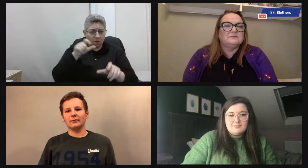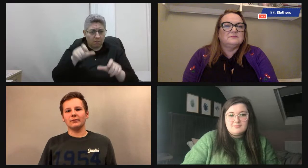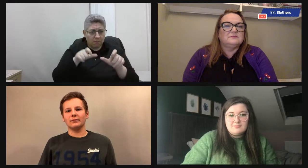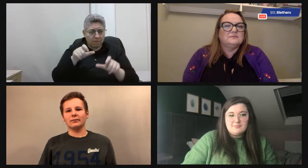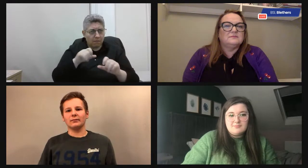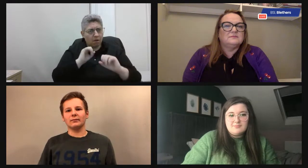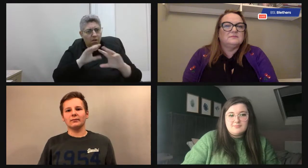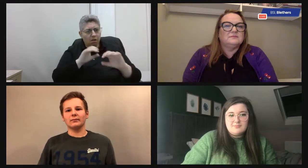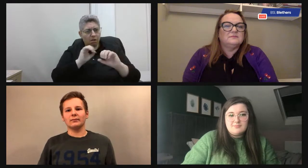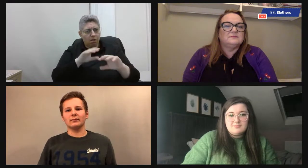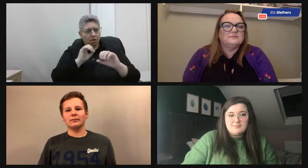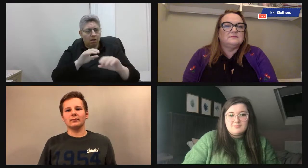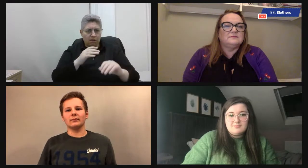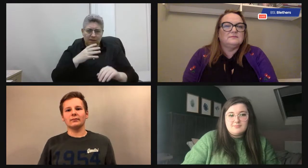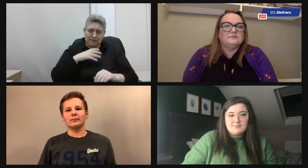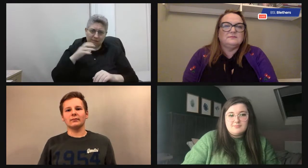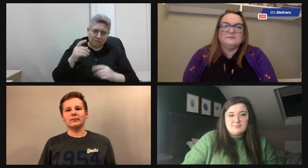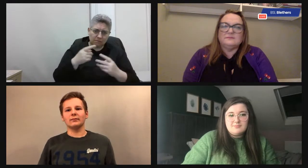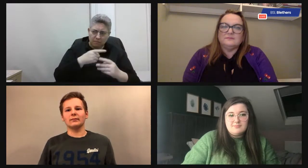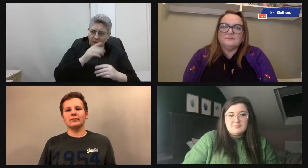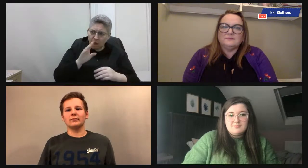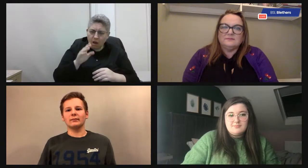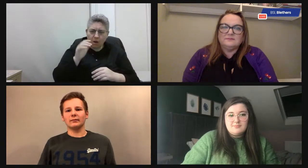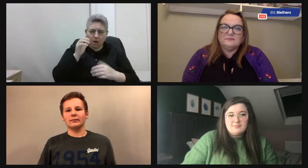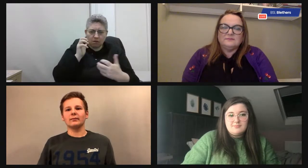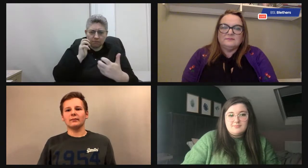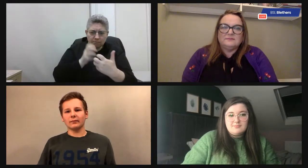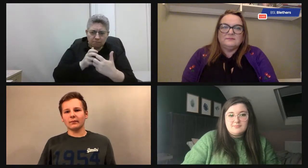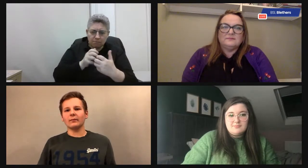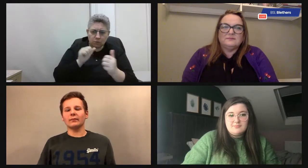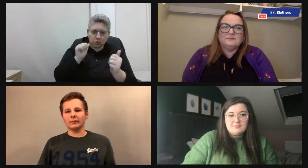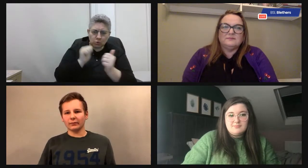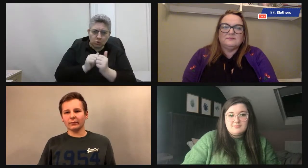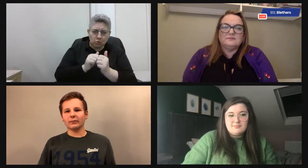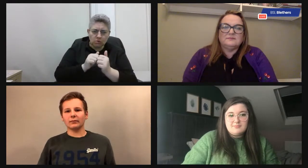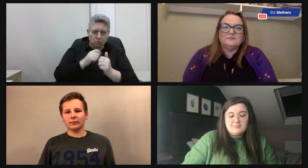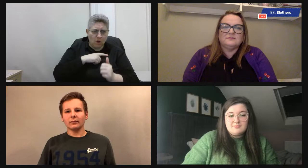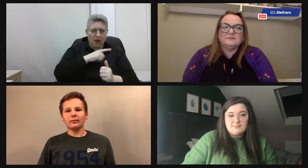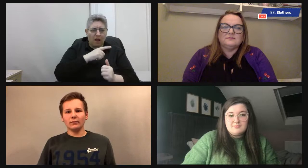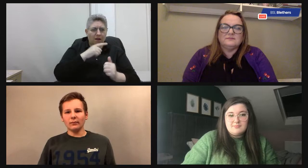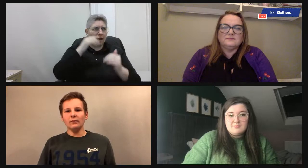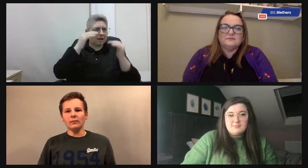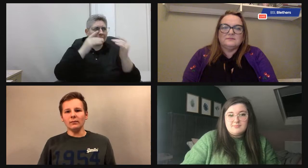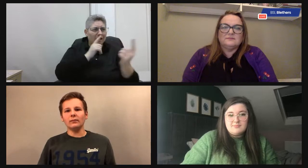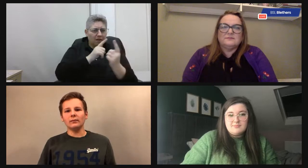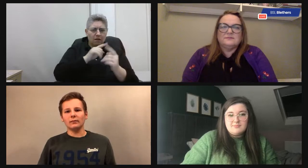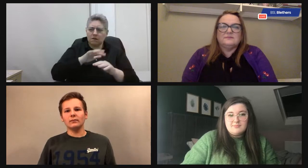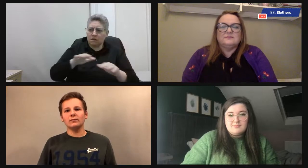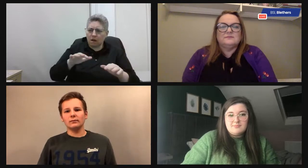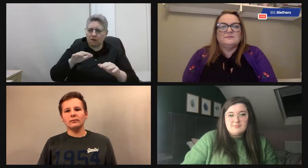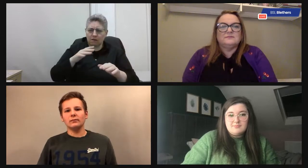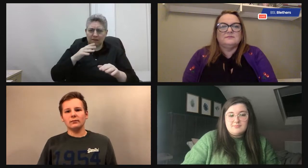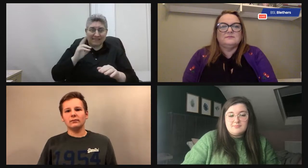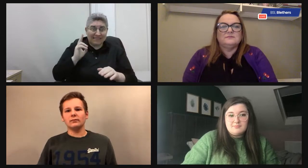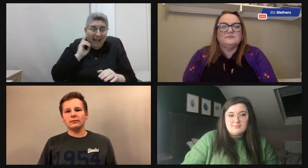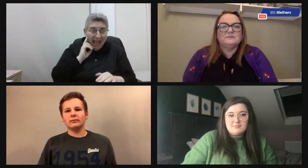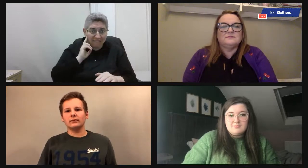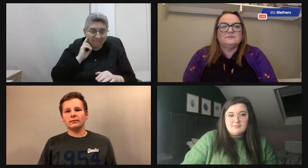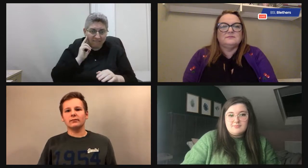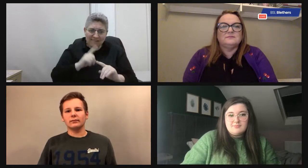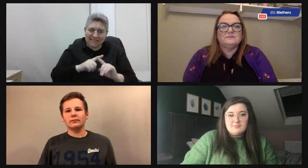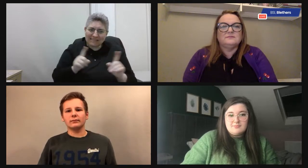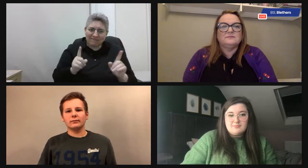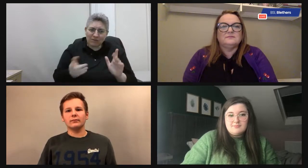on, do you think they need to listen to deaf young people so that they can adapt their services to be